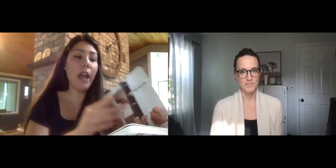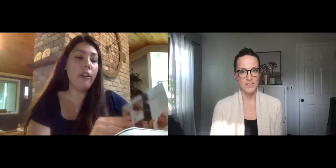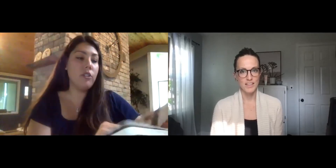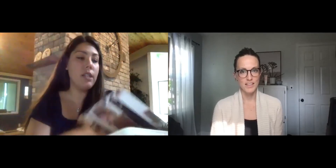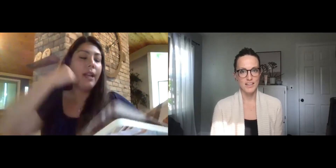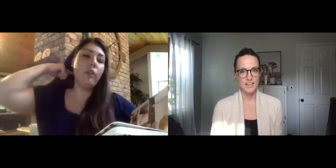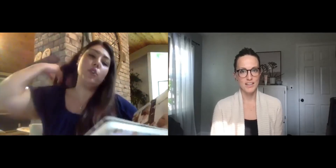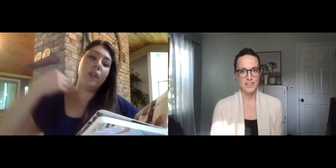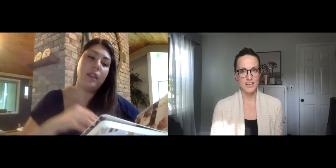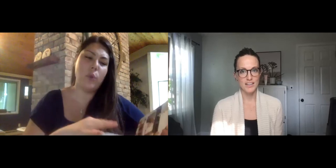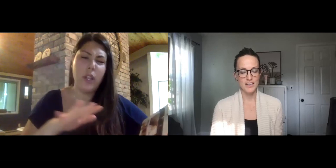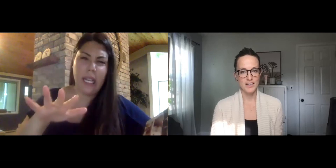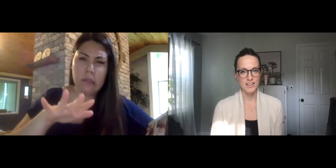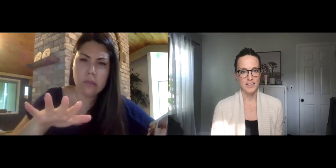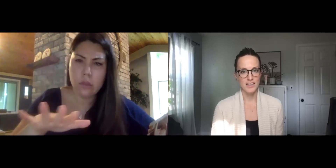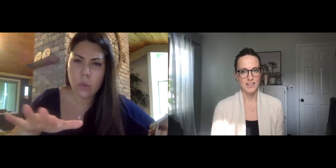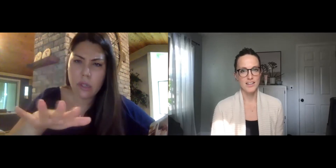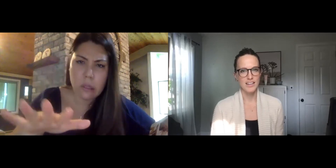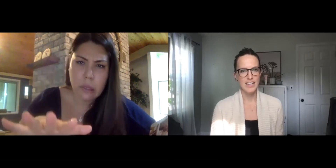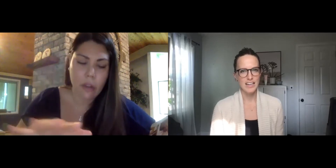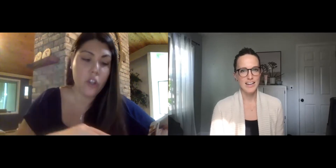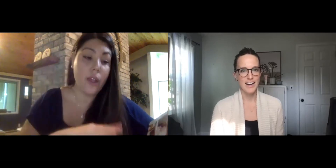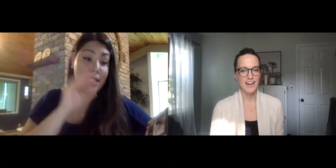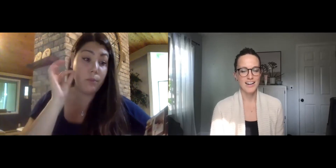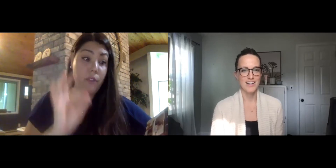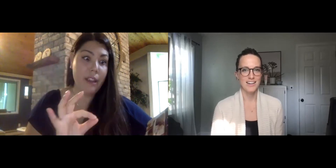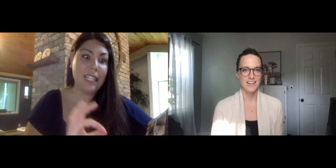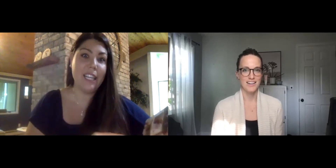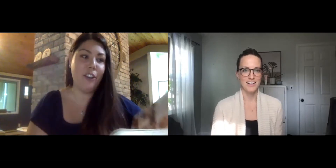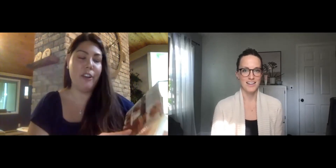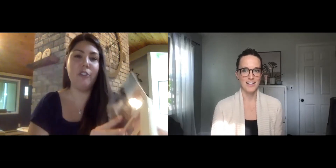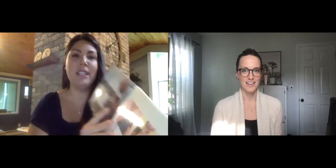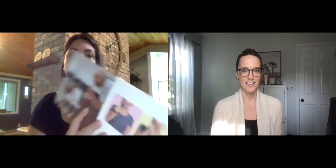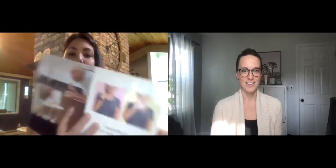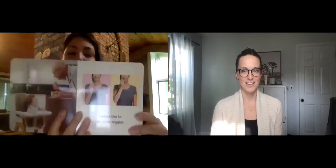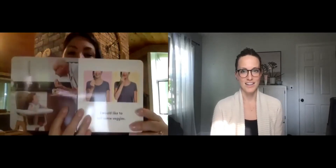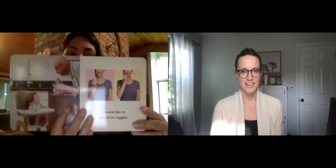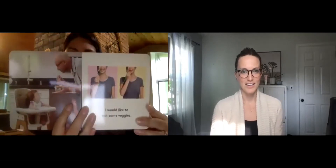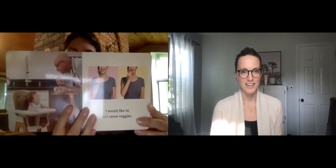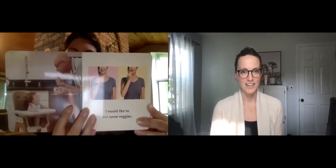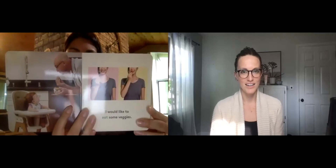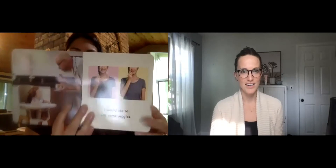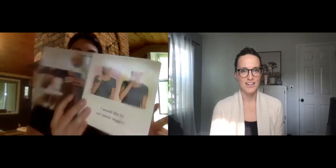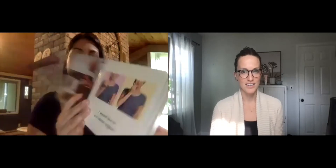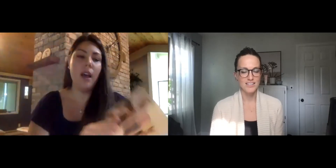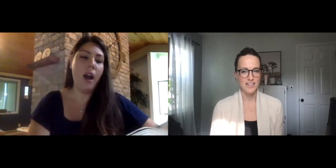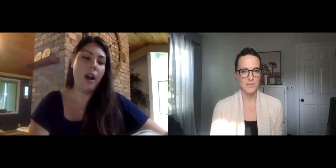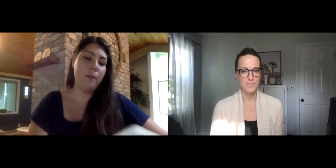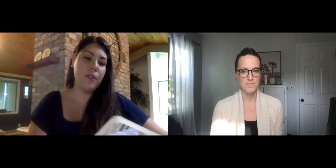cartoon character signing or doing things where you're like, oh, what are they doing there? Like this is very clear, very crisp. So I really appreciate